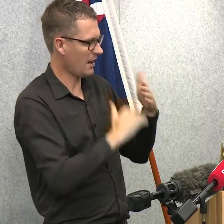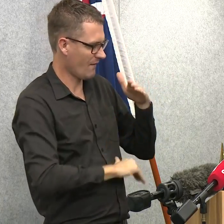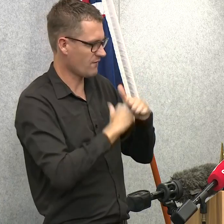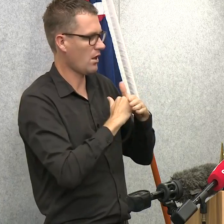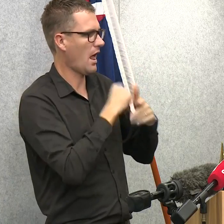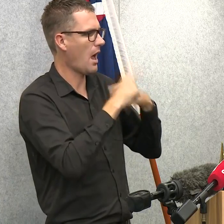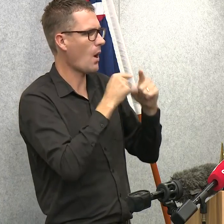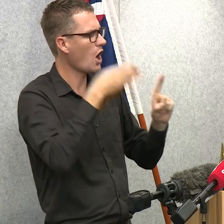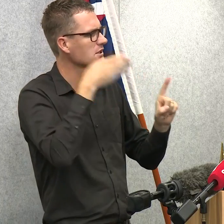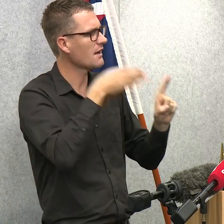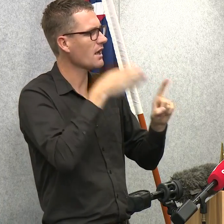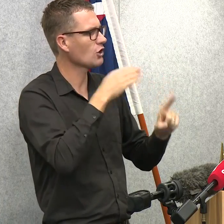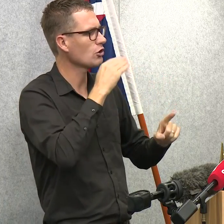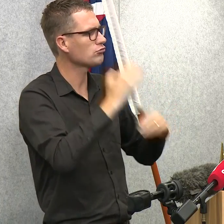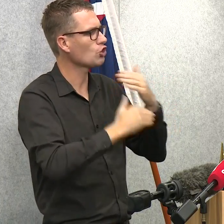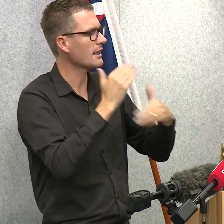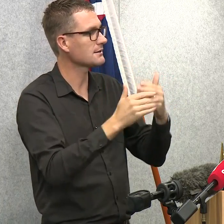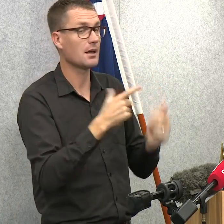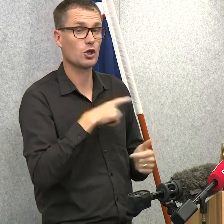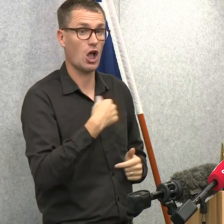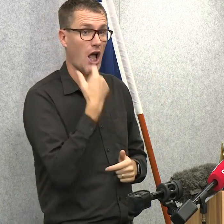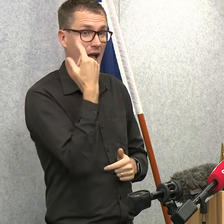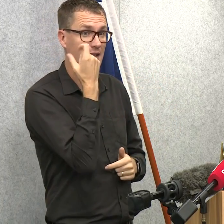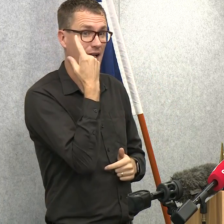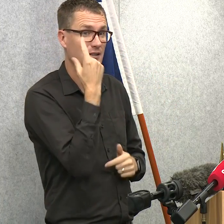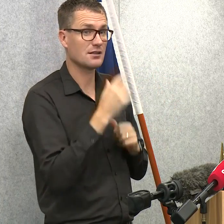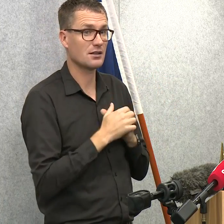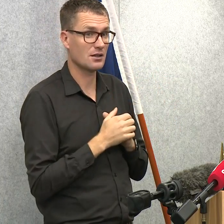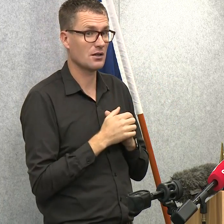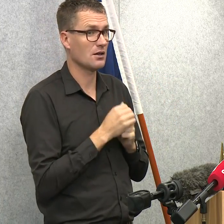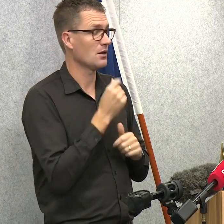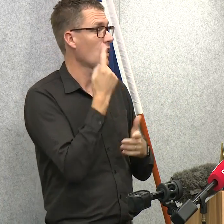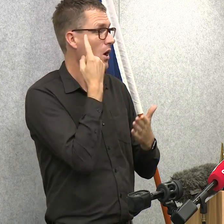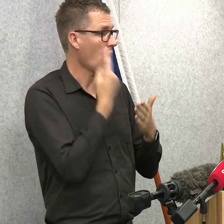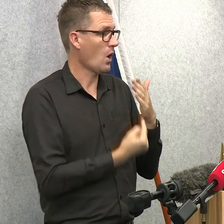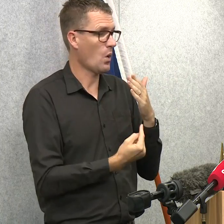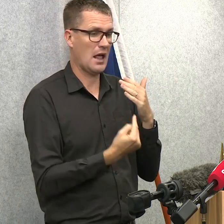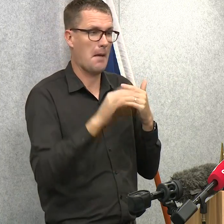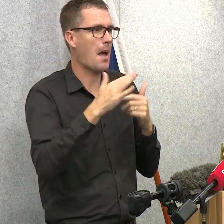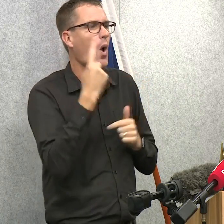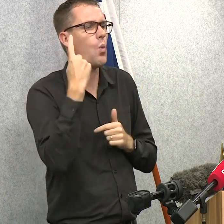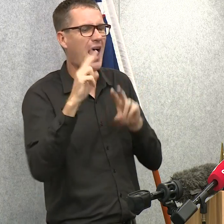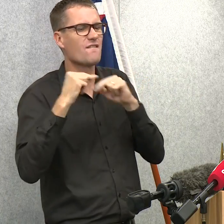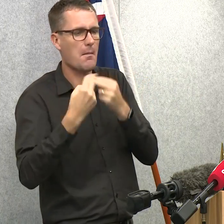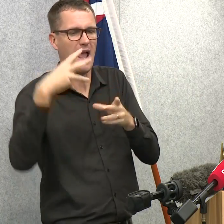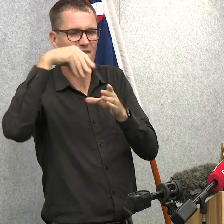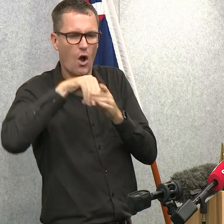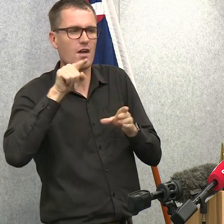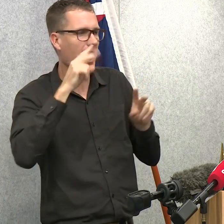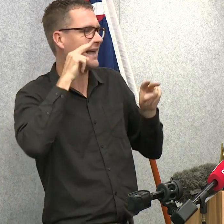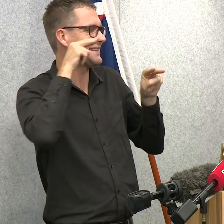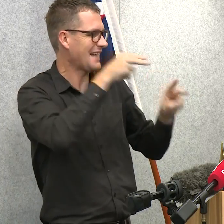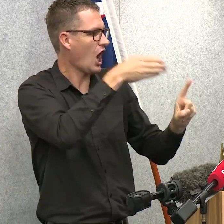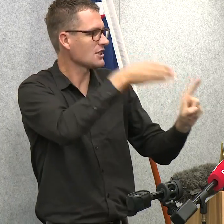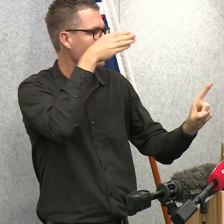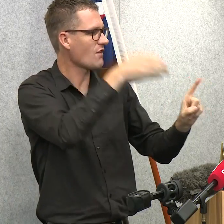I understand that effectively none of the families, perhaps bar one, have been involved in any visual identification process. Why have you been